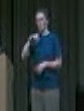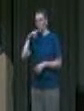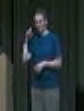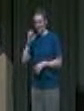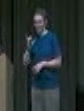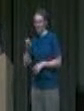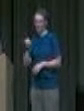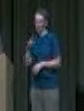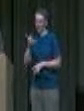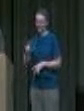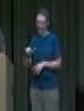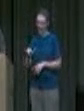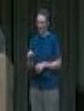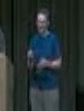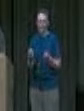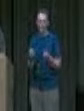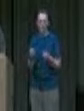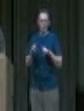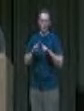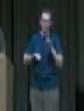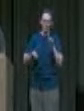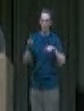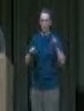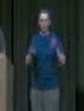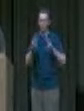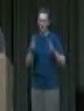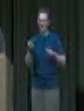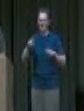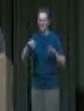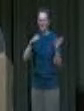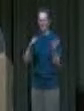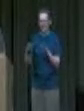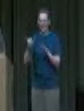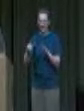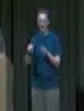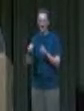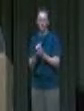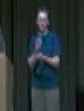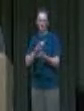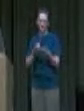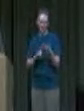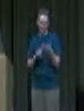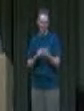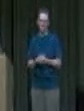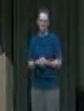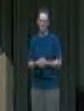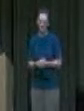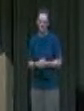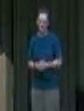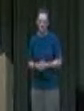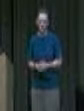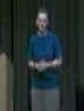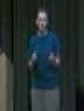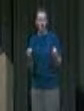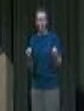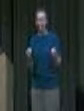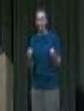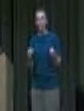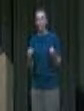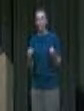like July. And so these variations, we have to plan for this in our design. And